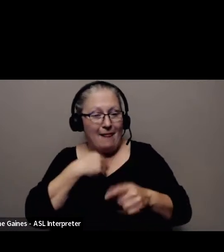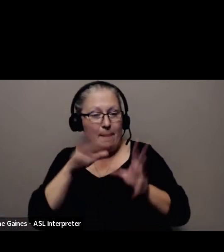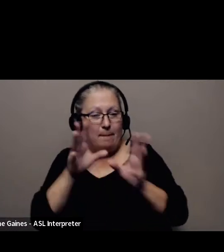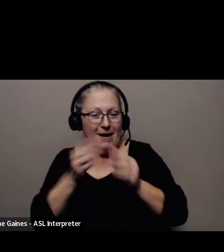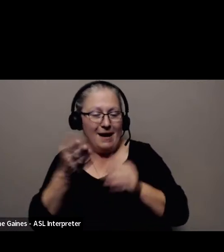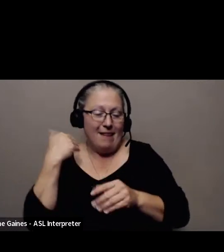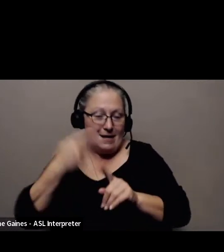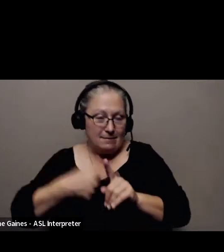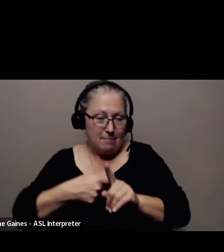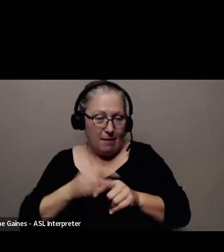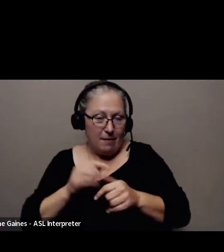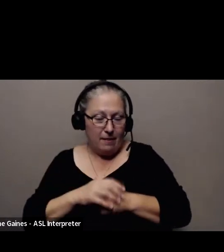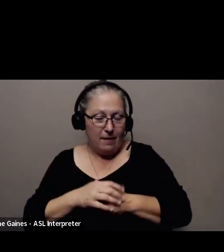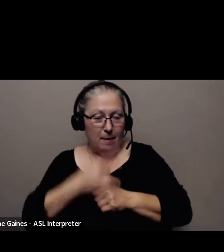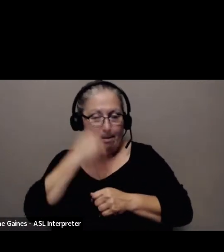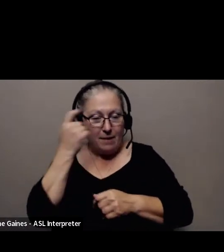month.